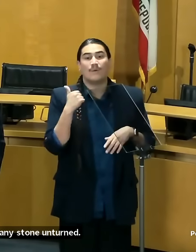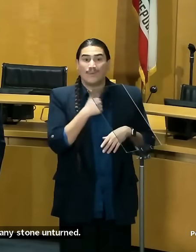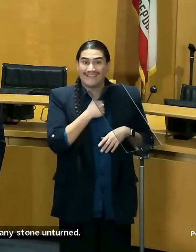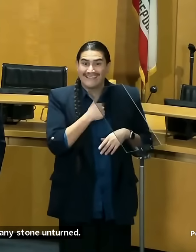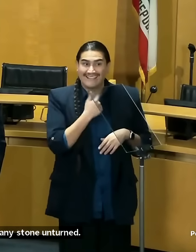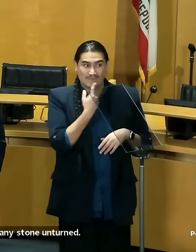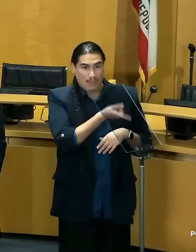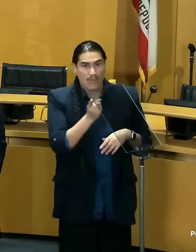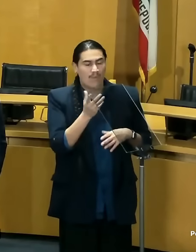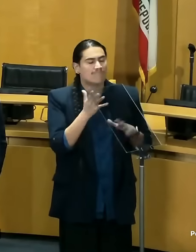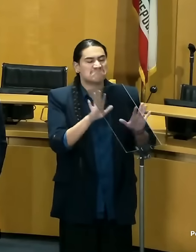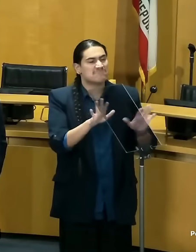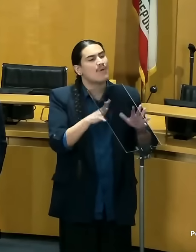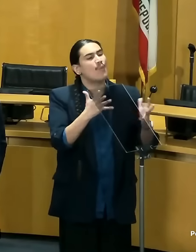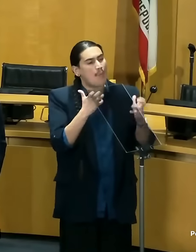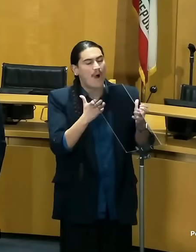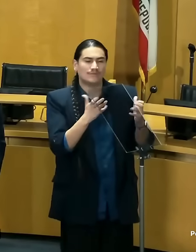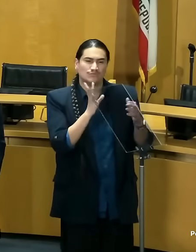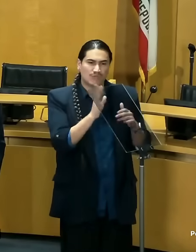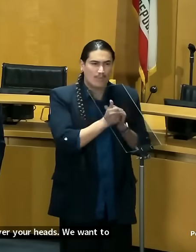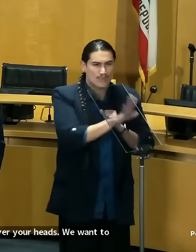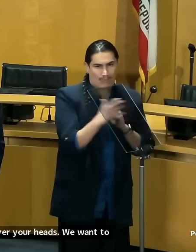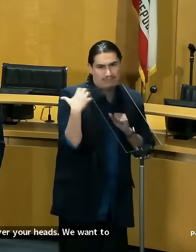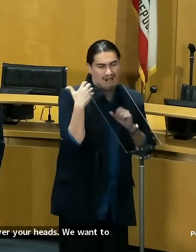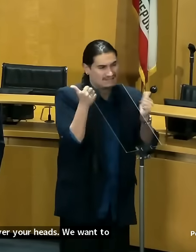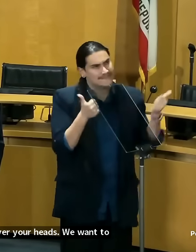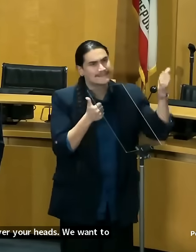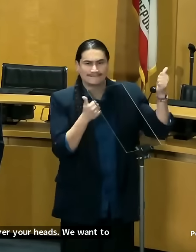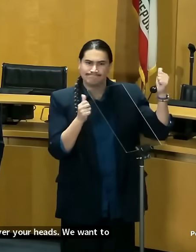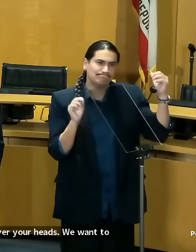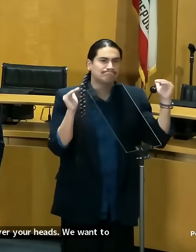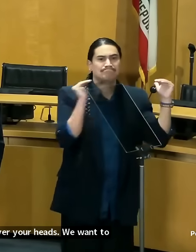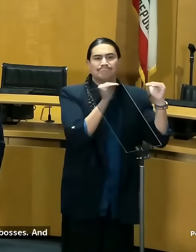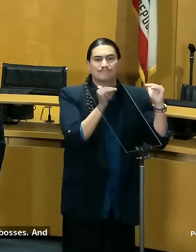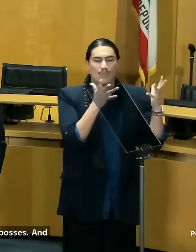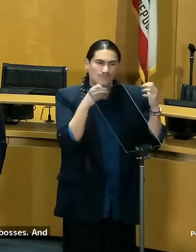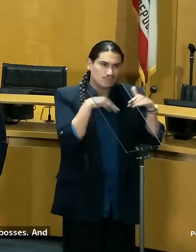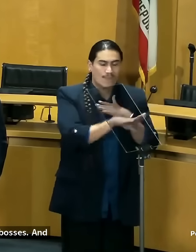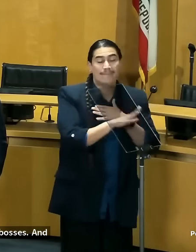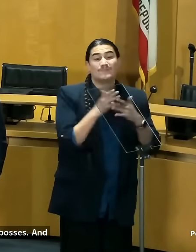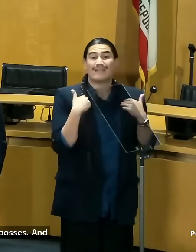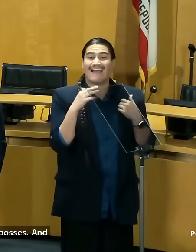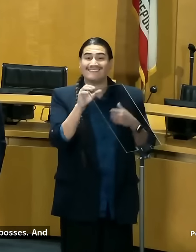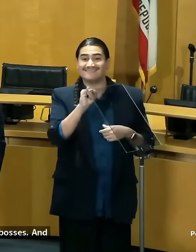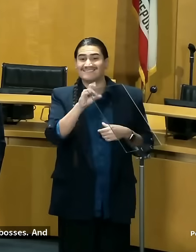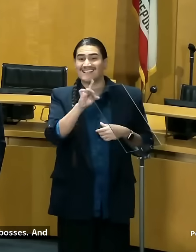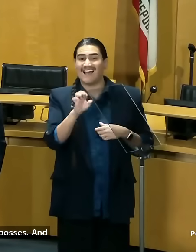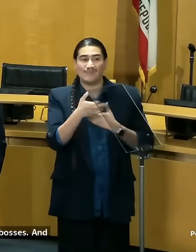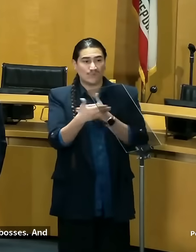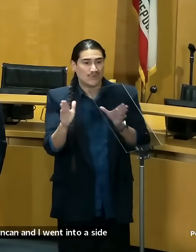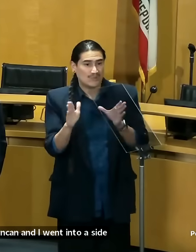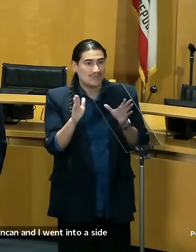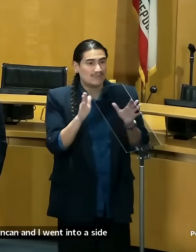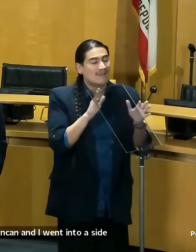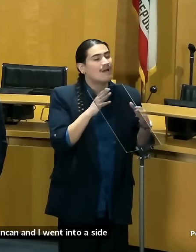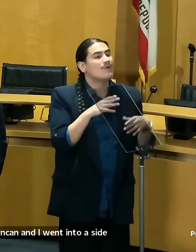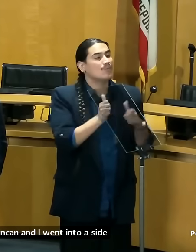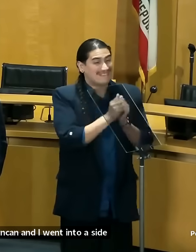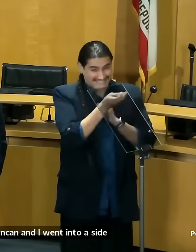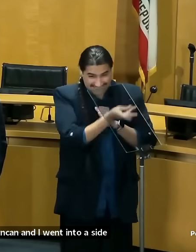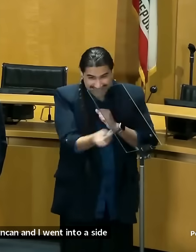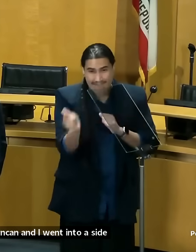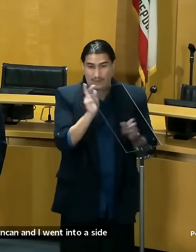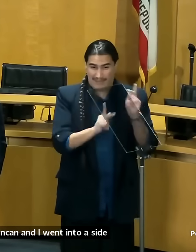We want to talk to your bosses. And Duncan and I went into a side room and we called several of